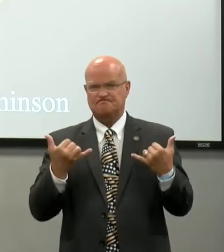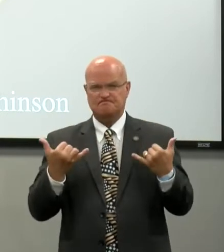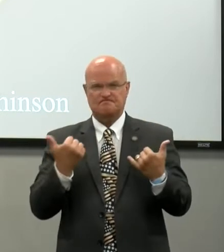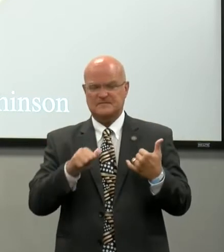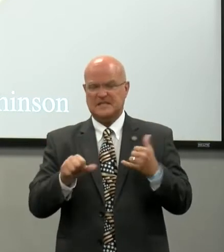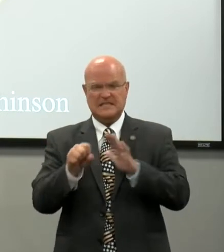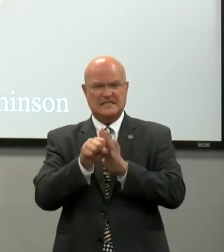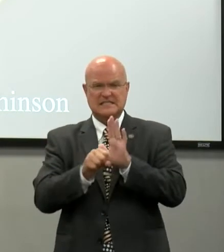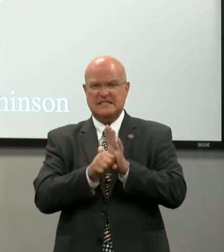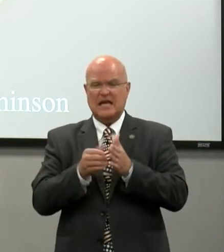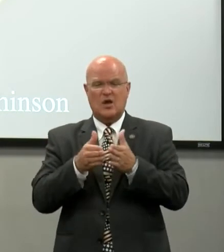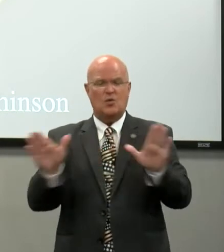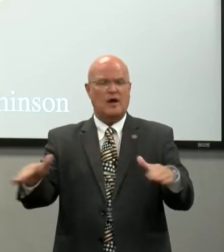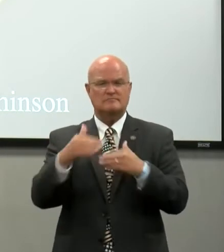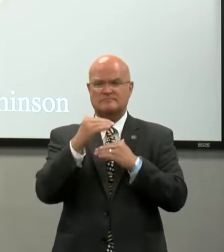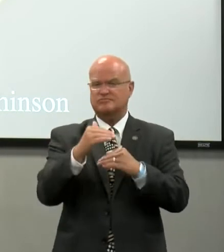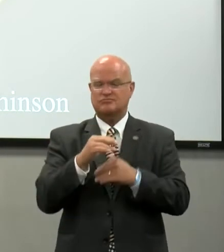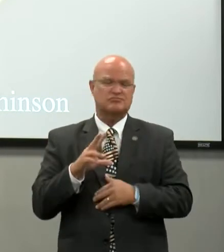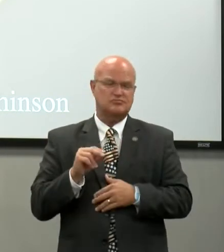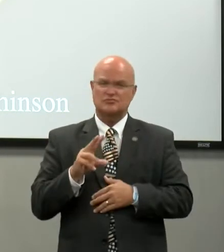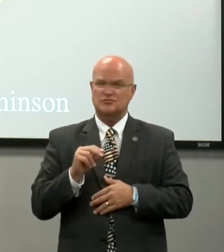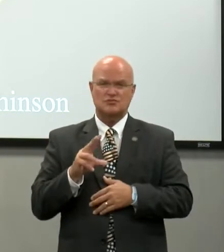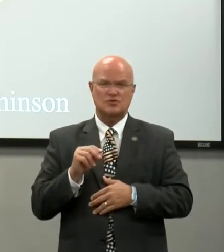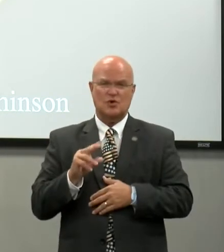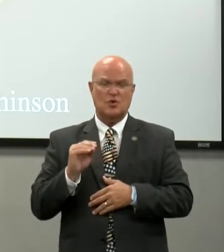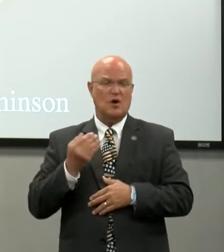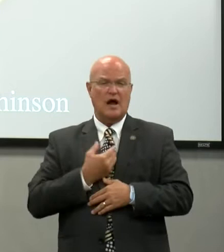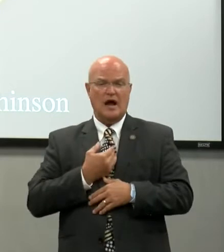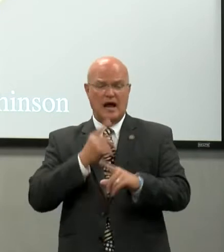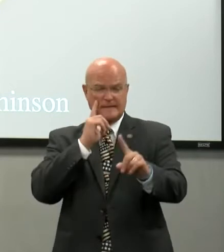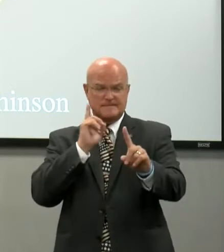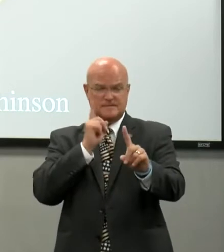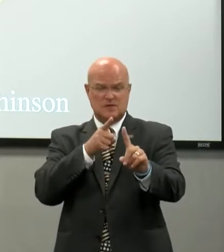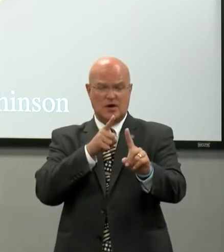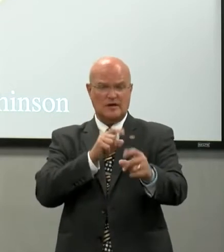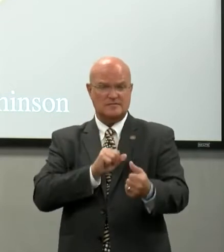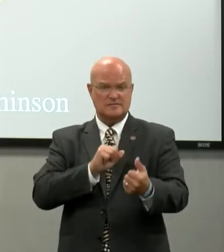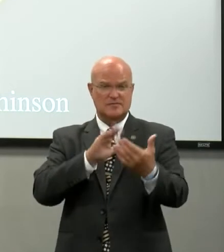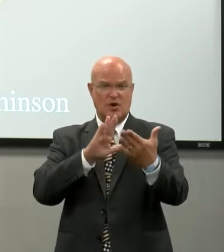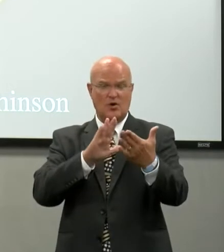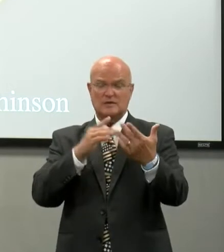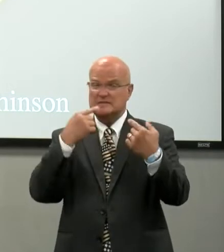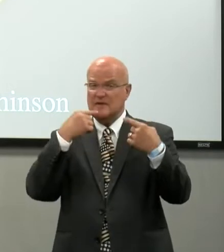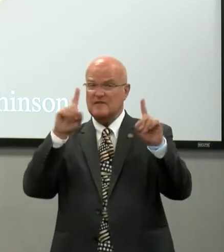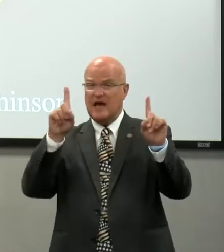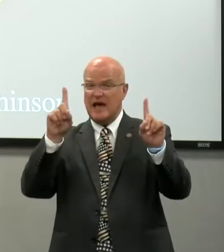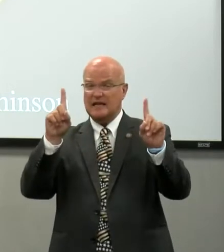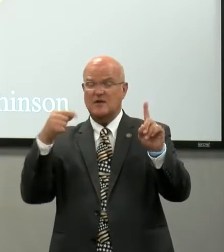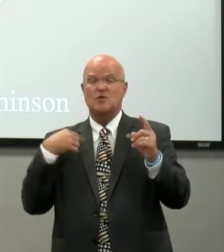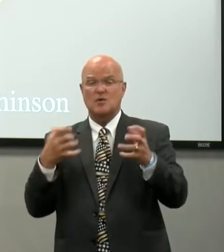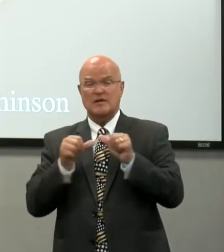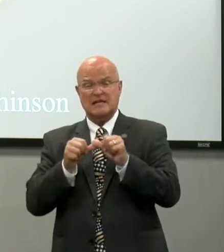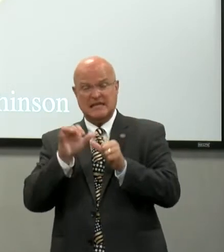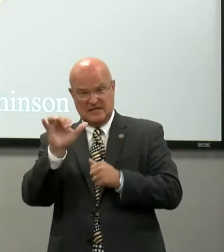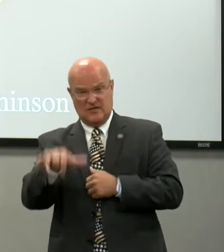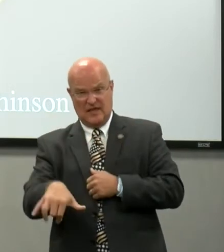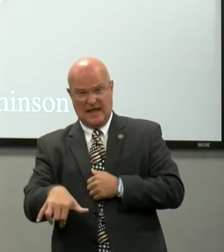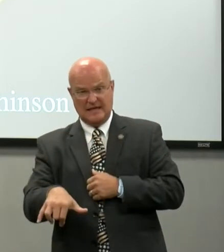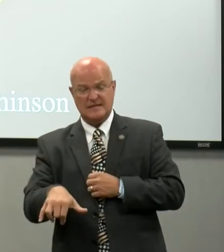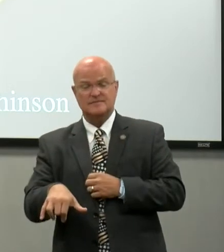additional statewide restrictions because our targeted approach has been very effective, and we want to be able to continue to do